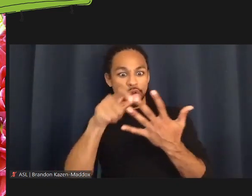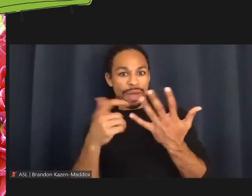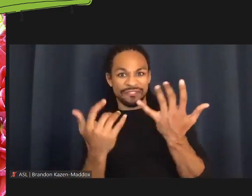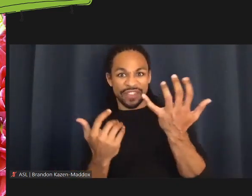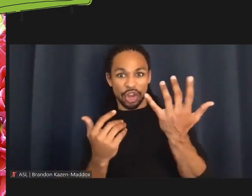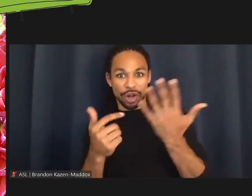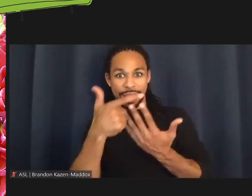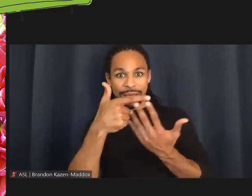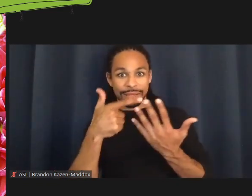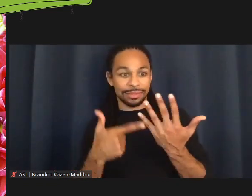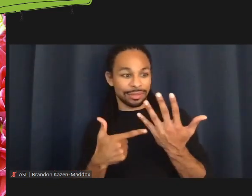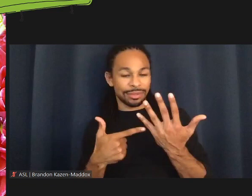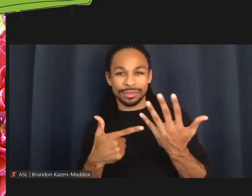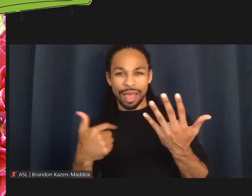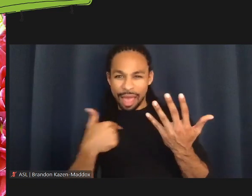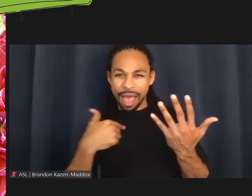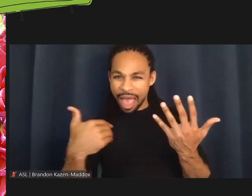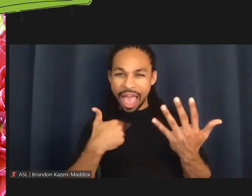I have faith.